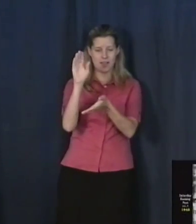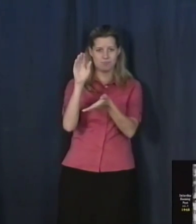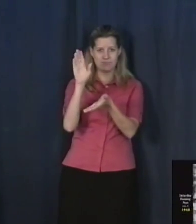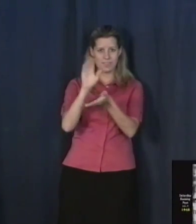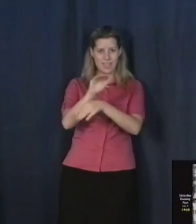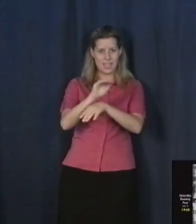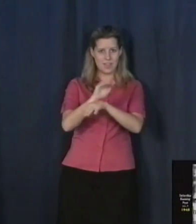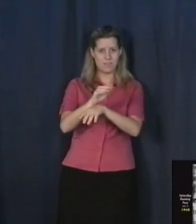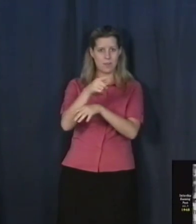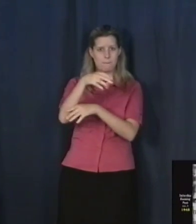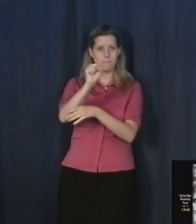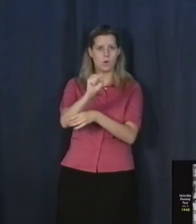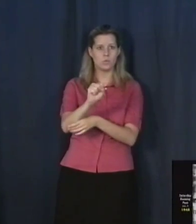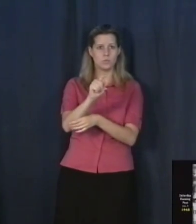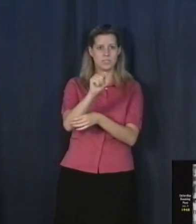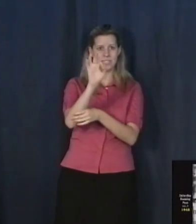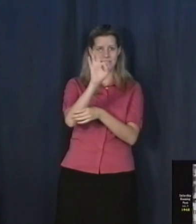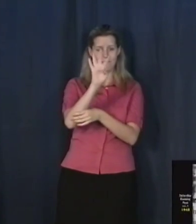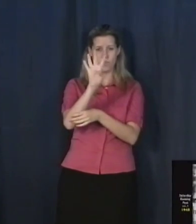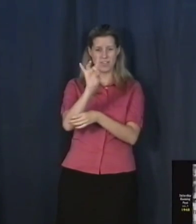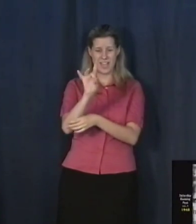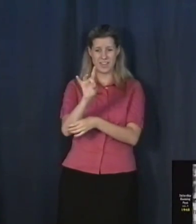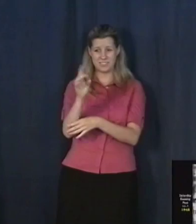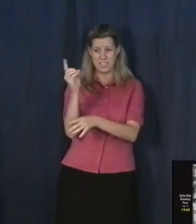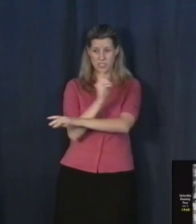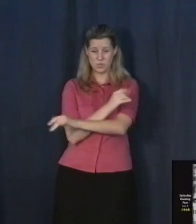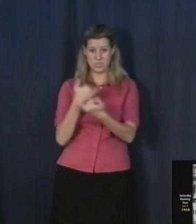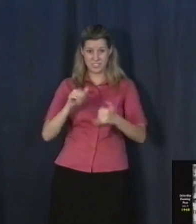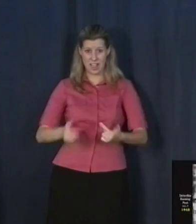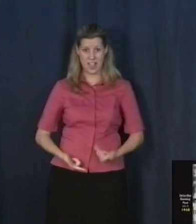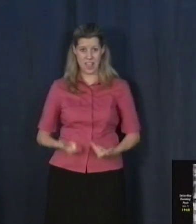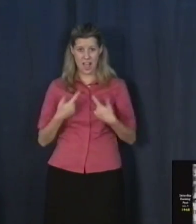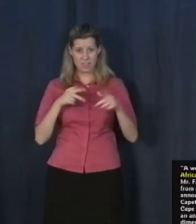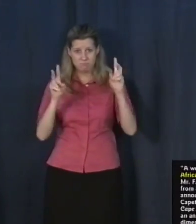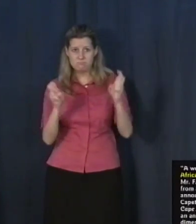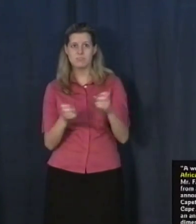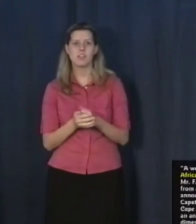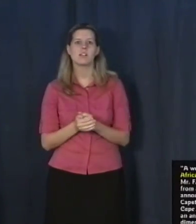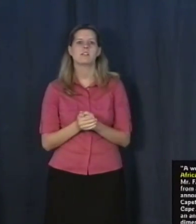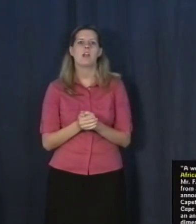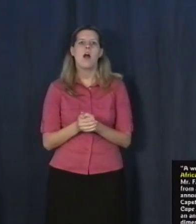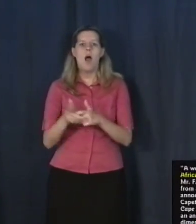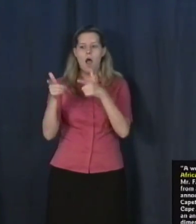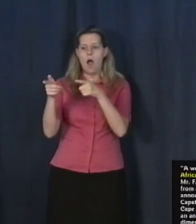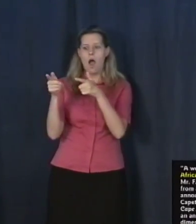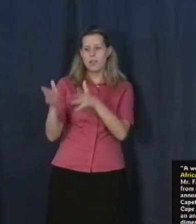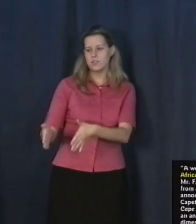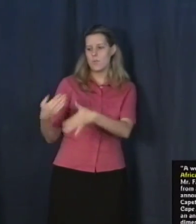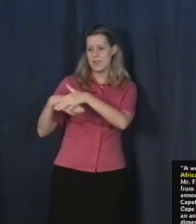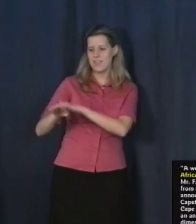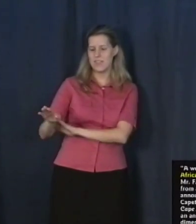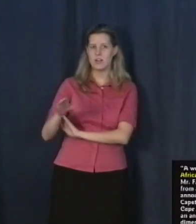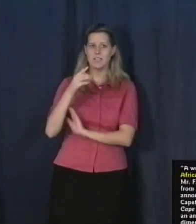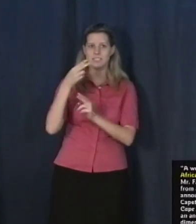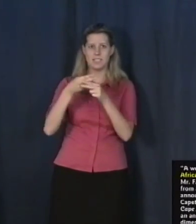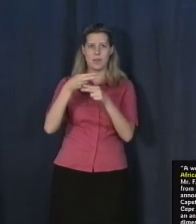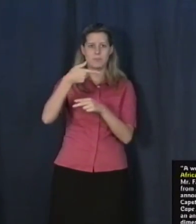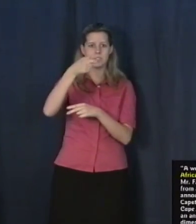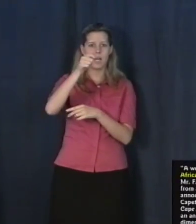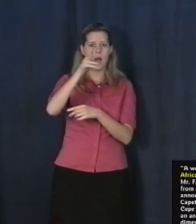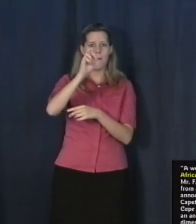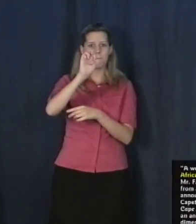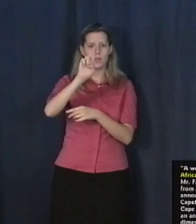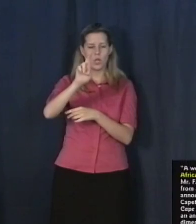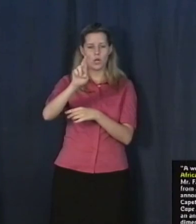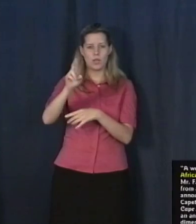1948. There could be dinosaurs still alive. A game hunter, big game hunter, went in there. His name was Mr. Gobbler.